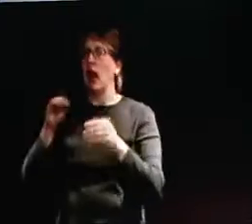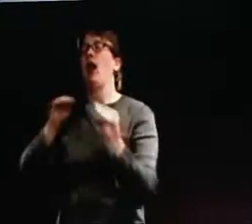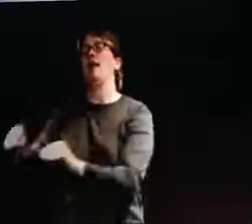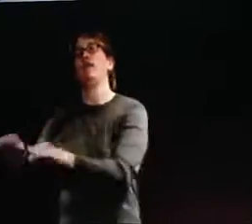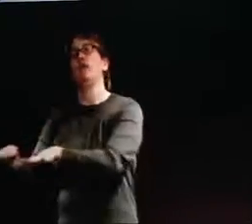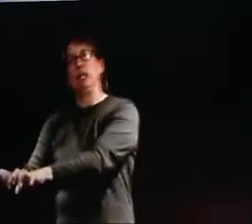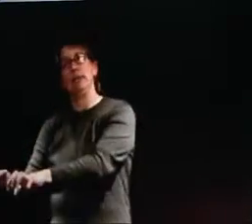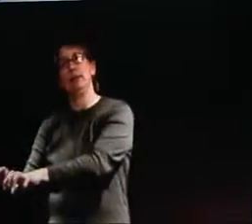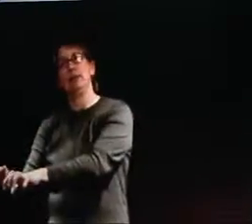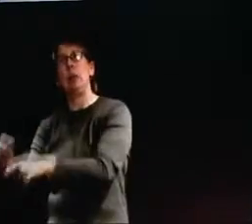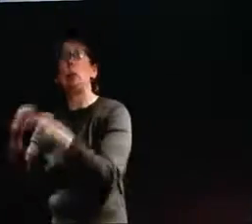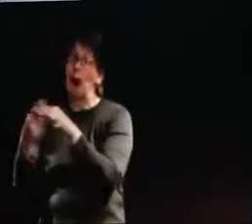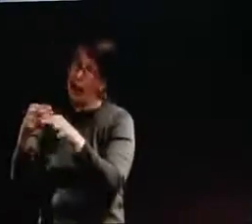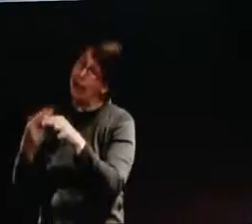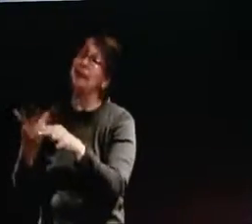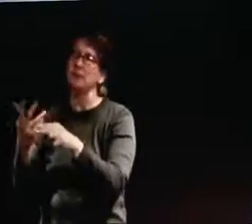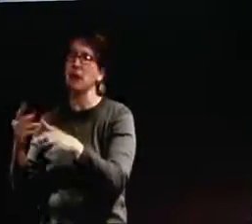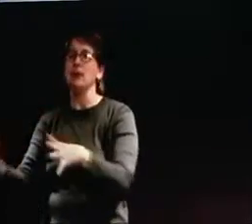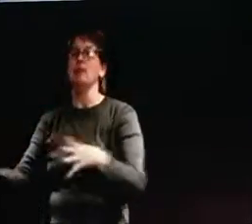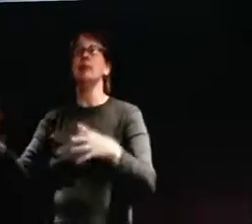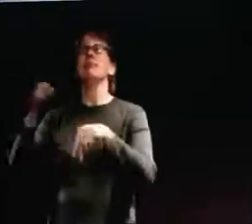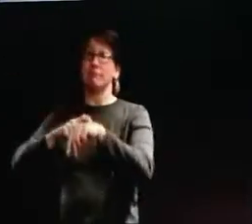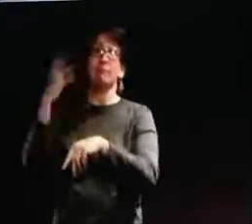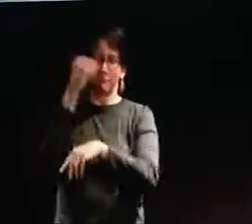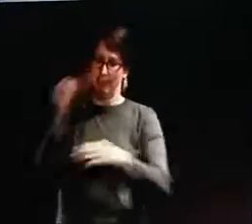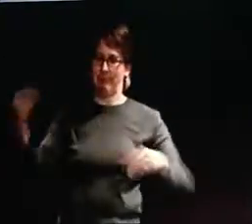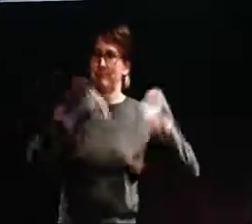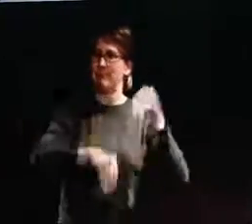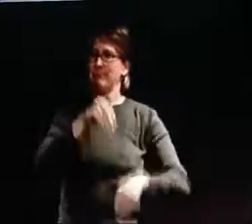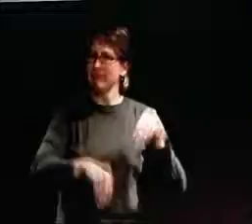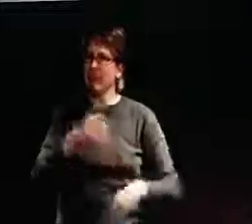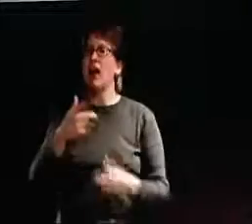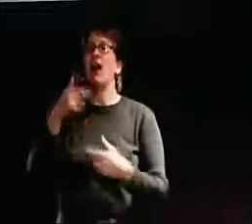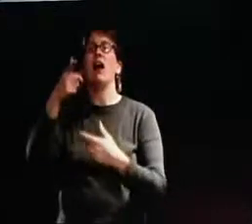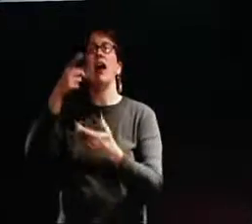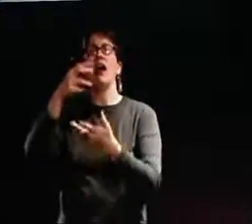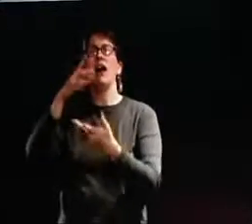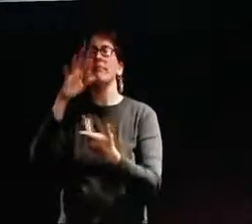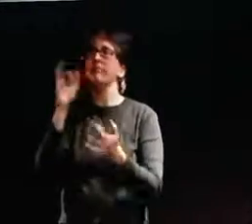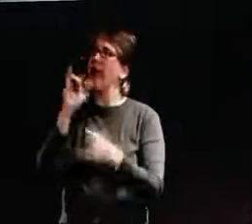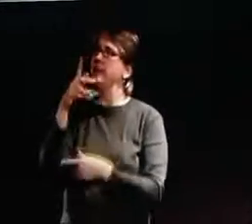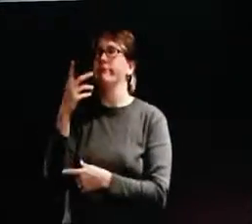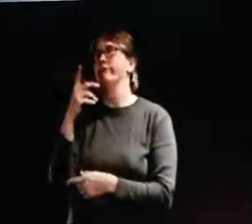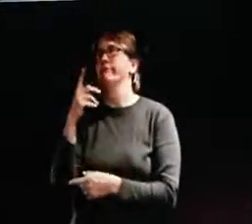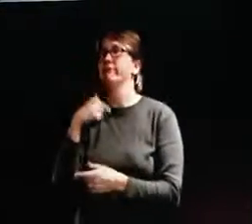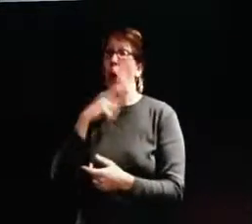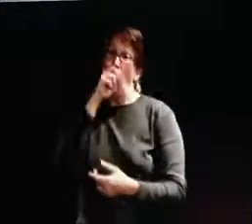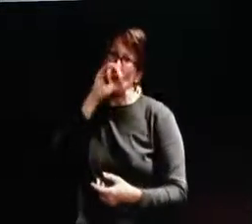bags everything, so that's a wonderful. That was a wonderful Christmas gift that I could use for our Boundary Water canoe area